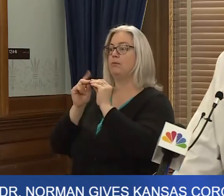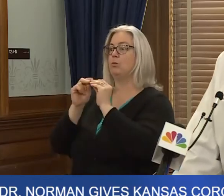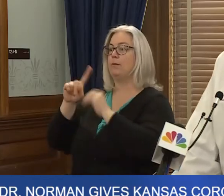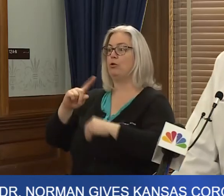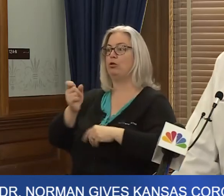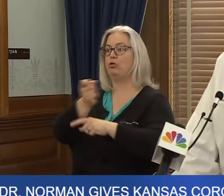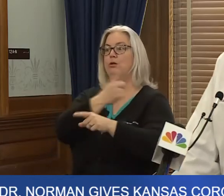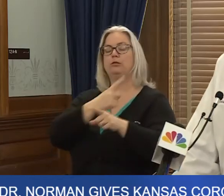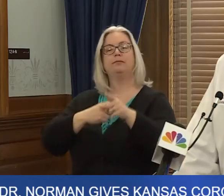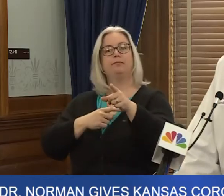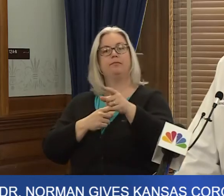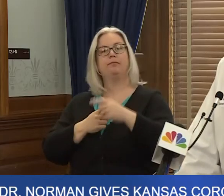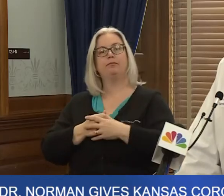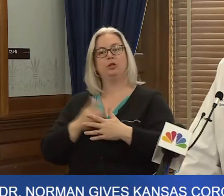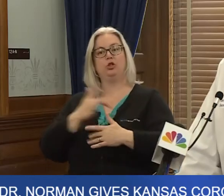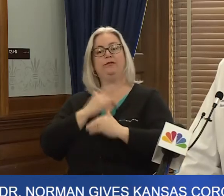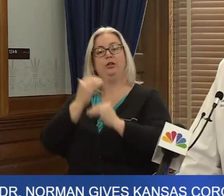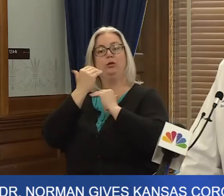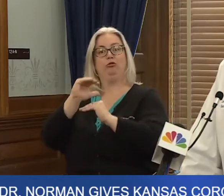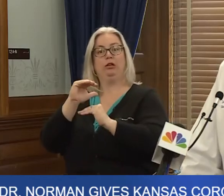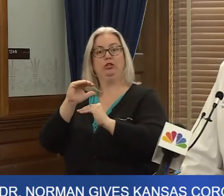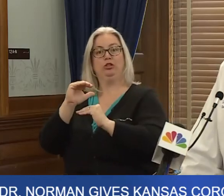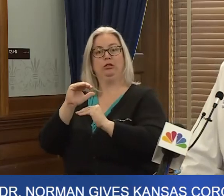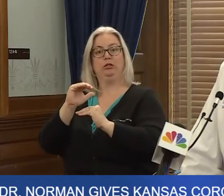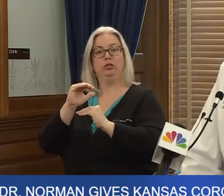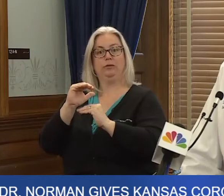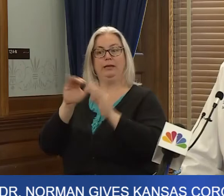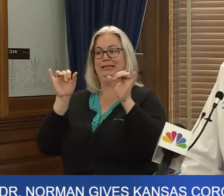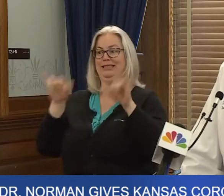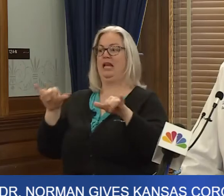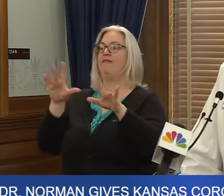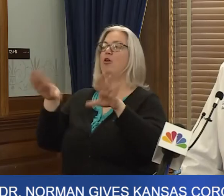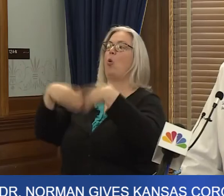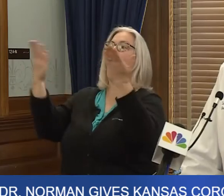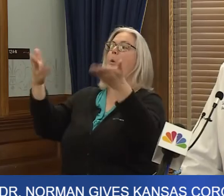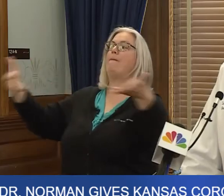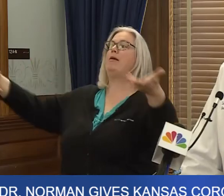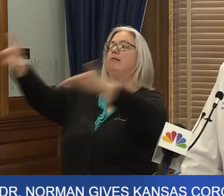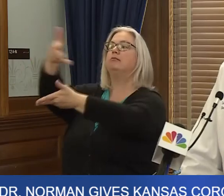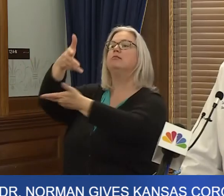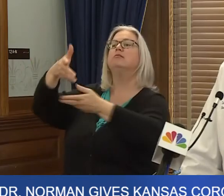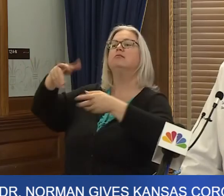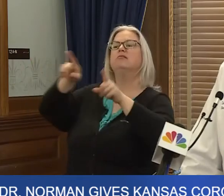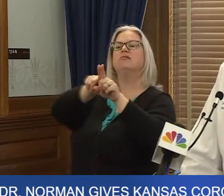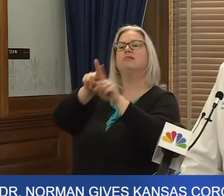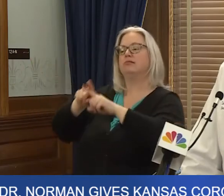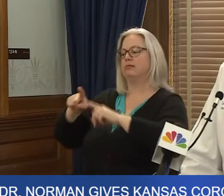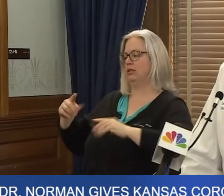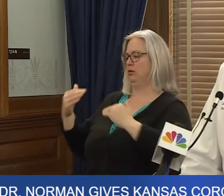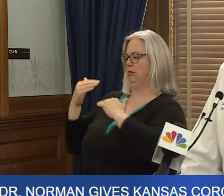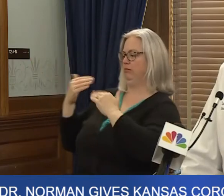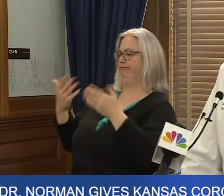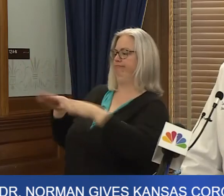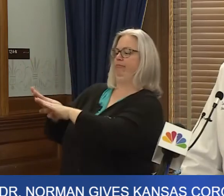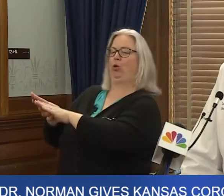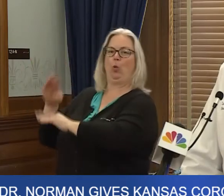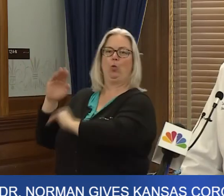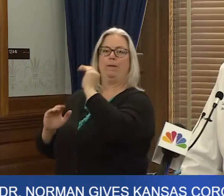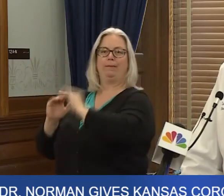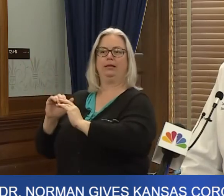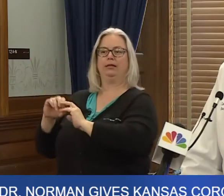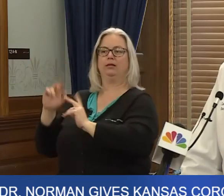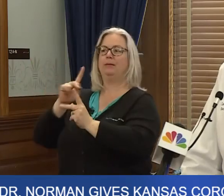Do you think the restrictions should be the same in open air as a closed building? A lot of people say you're less likely to get